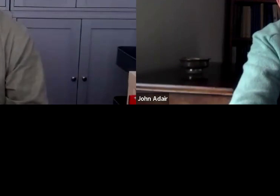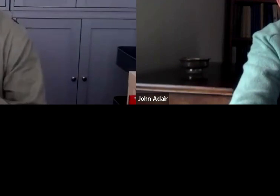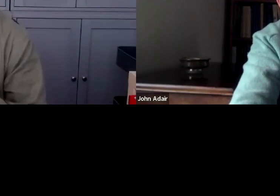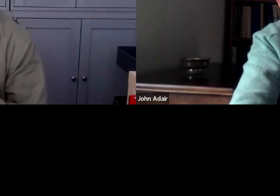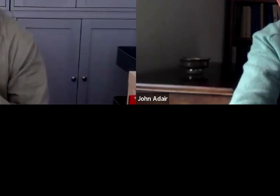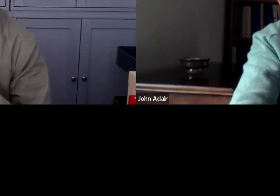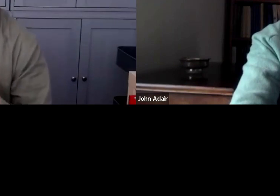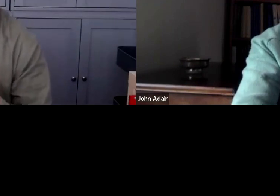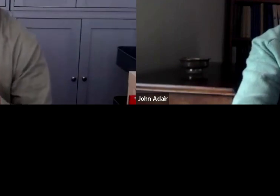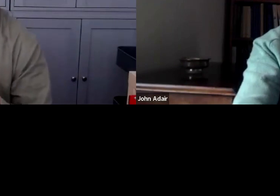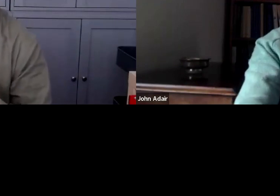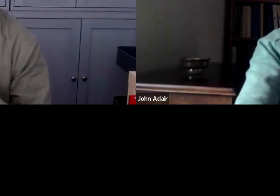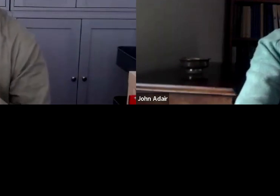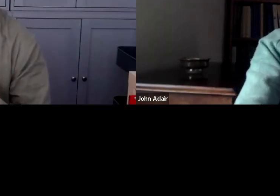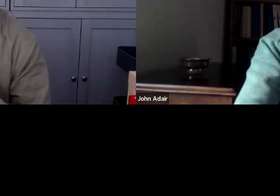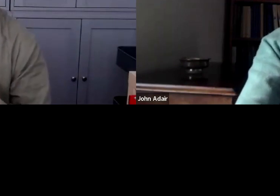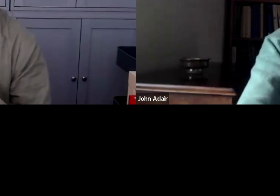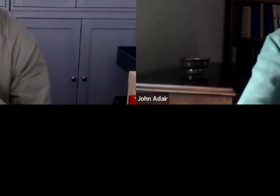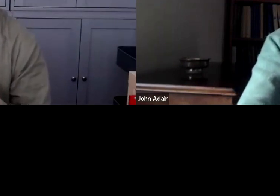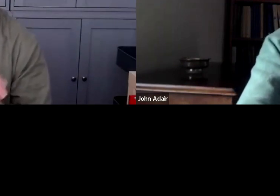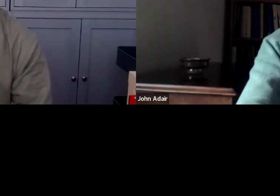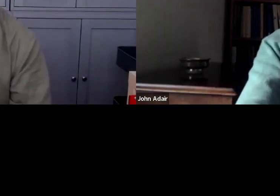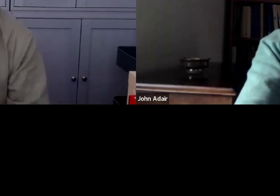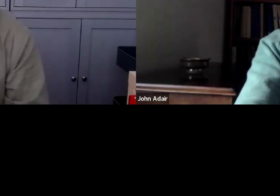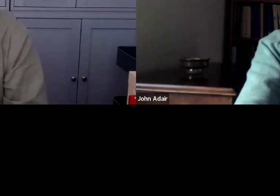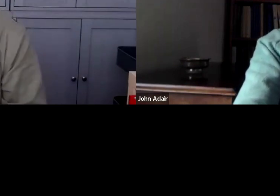if we go to the first question.